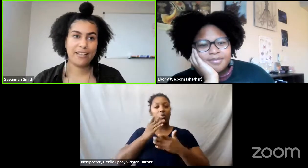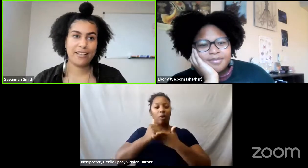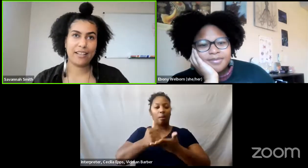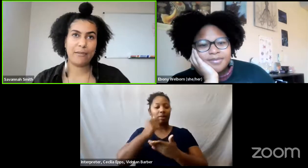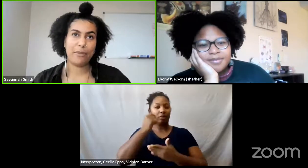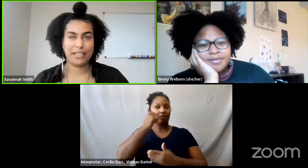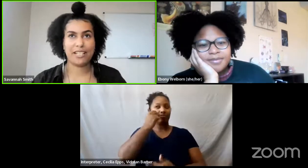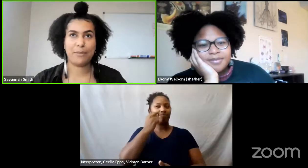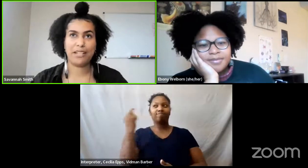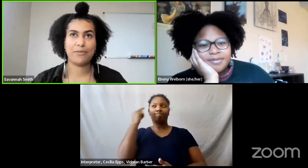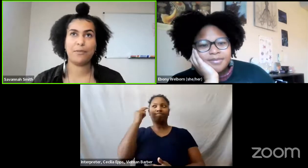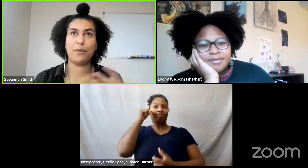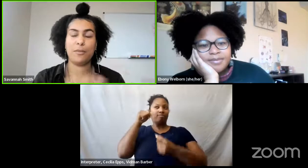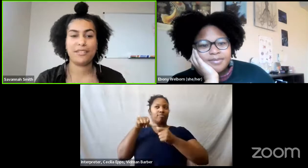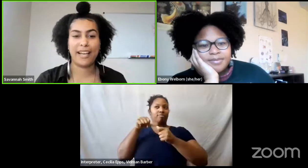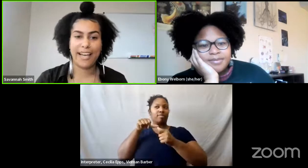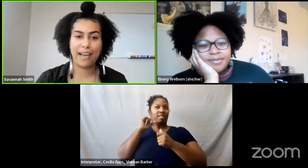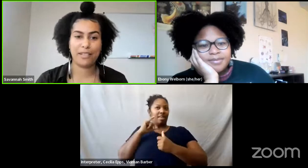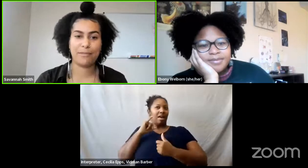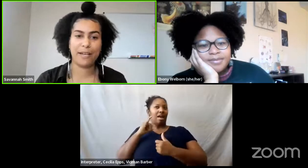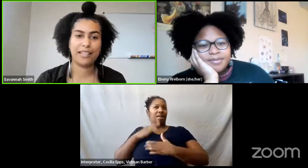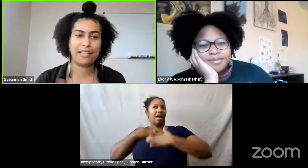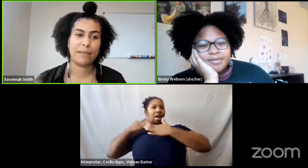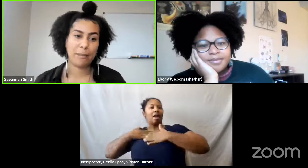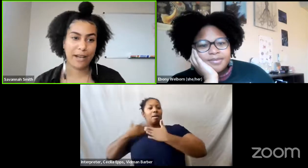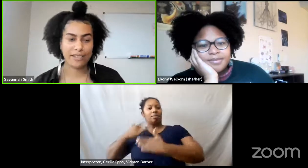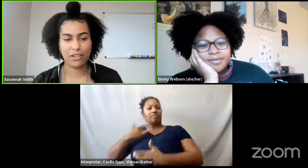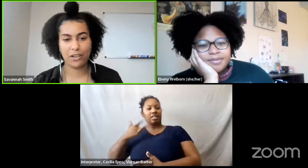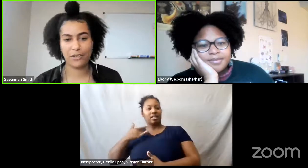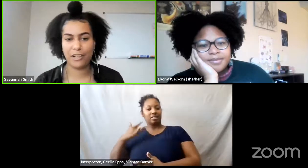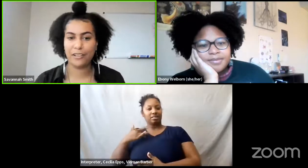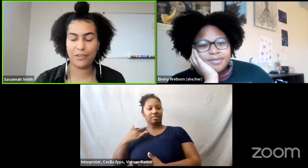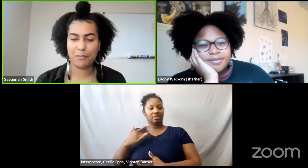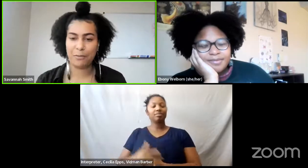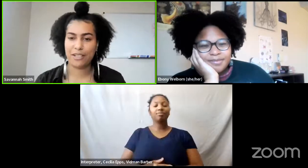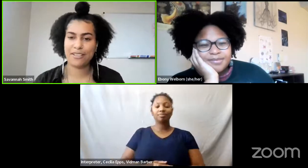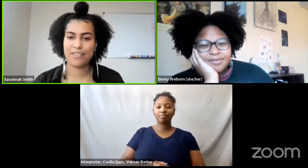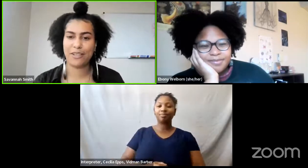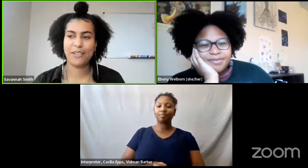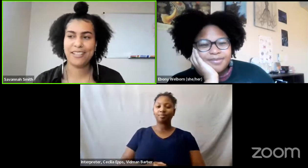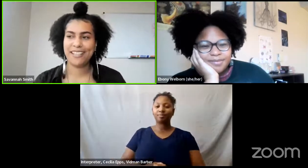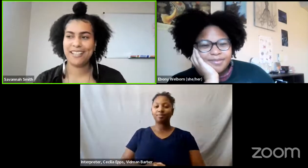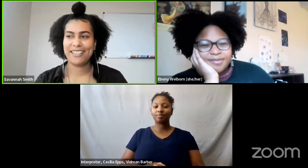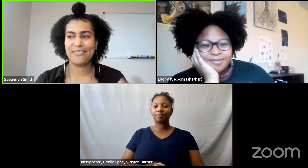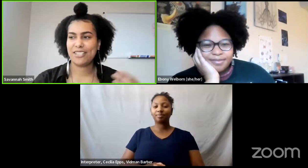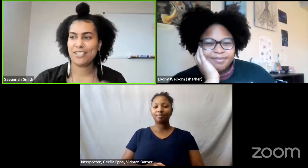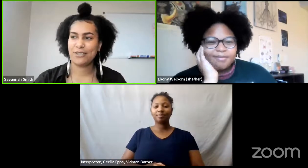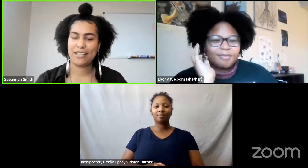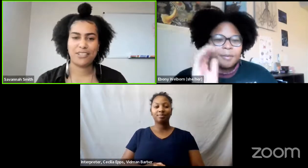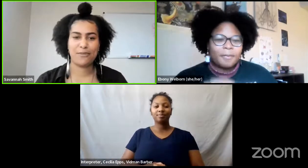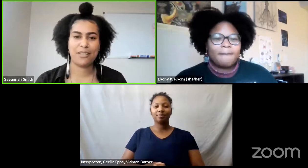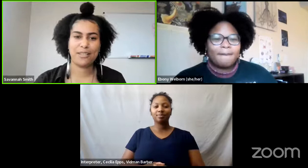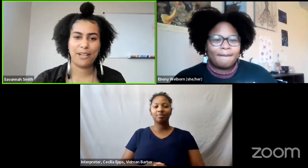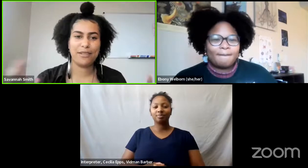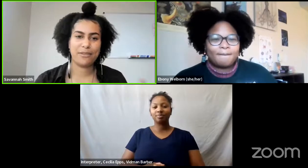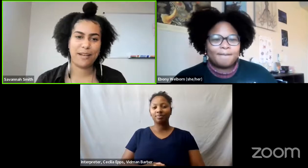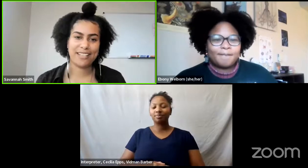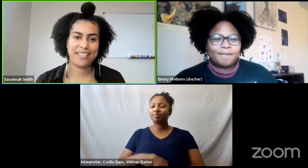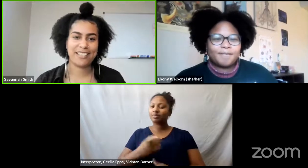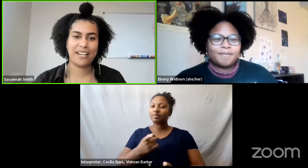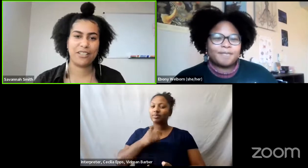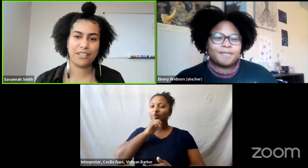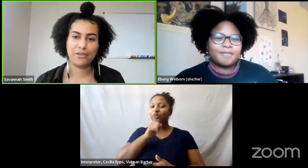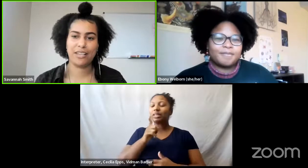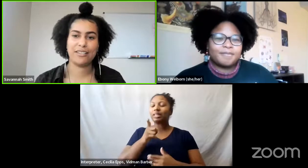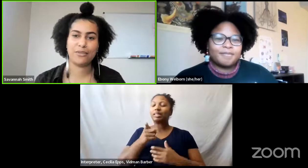that embodied experience from the moments that I have been smiling in my past and call on those memories. So it's kind of just scratch the surface about what